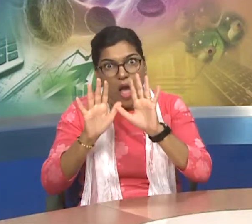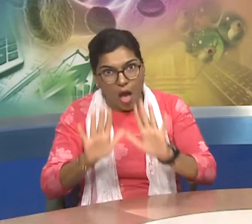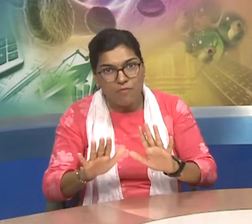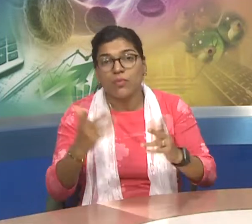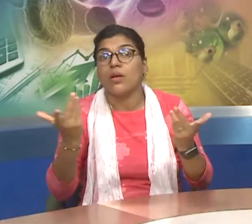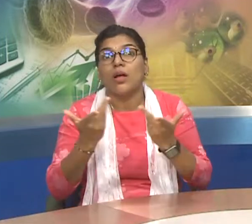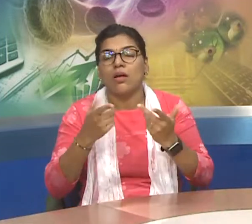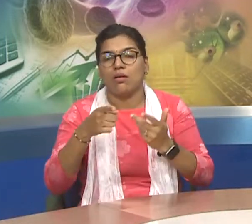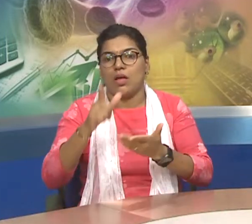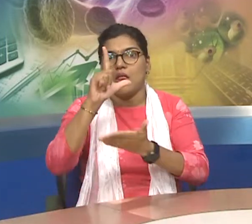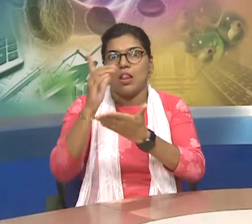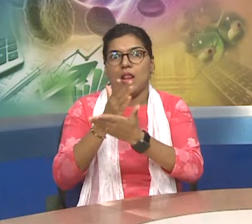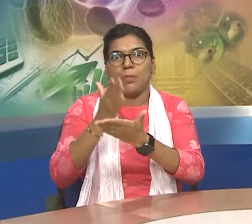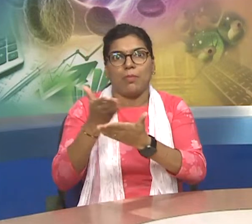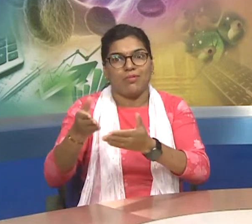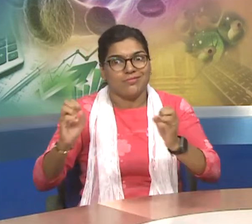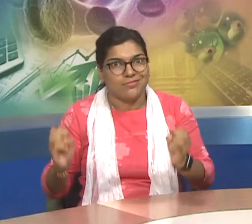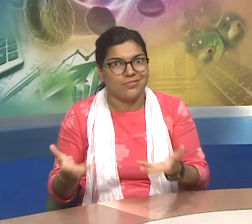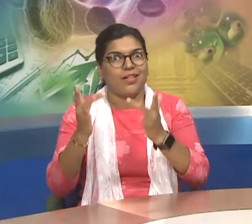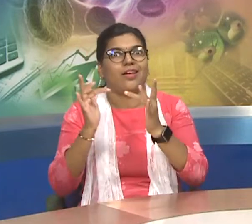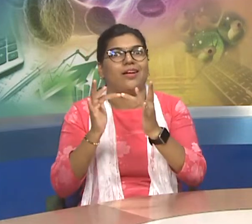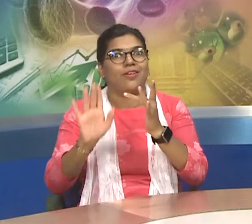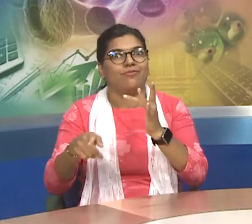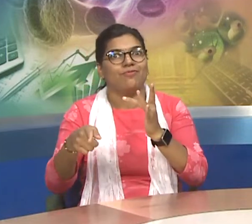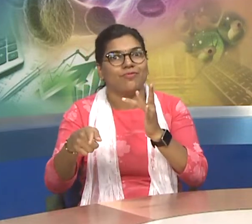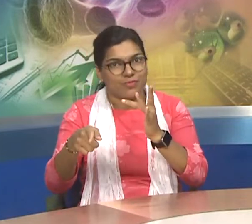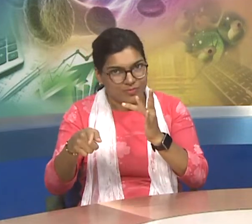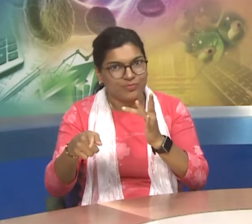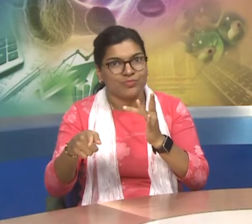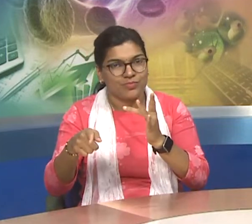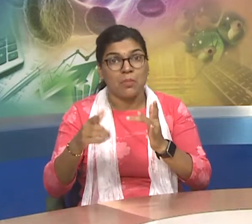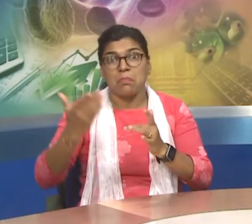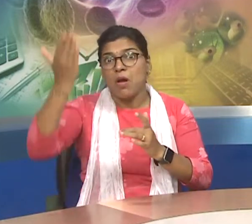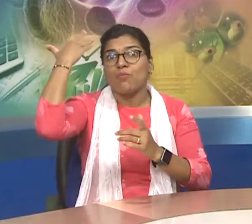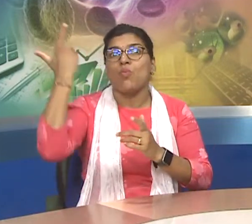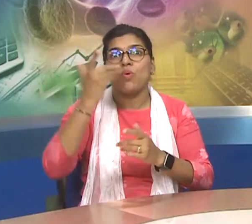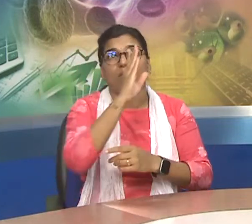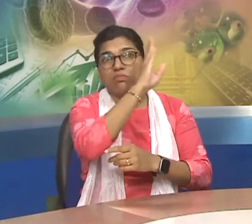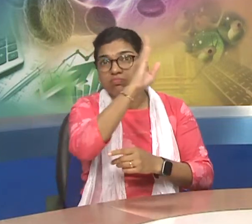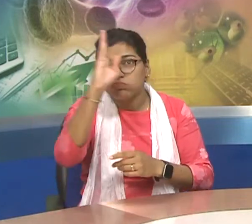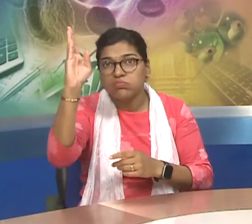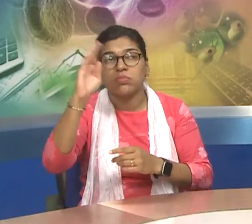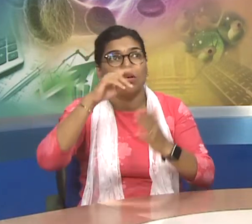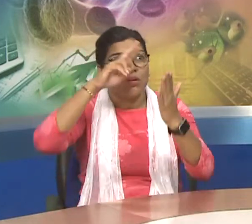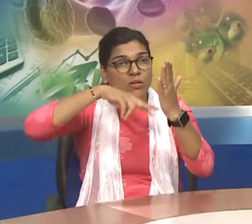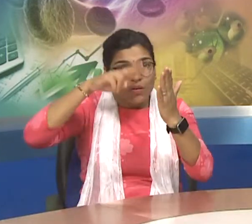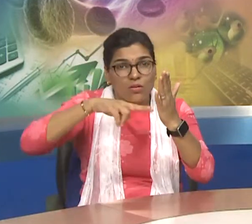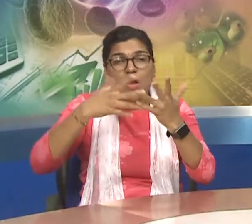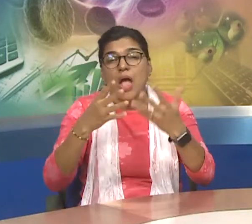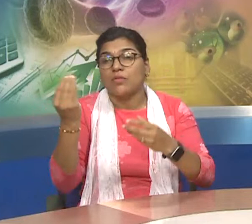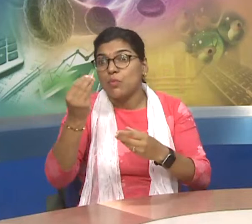And likewise, its impact on libraries has been stupendous.